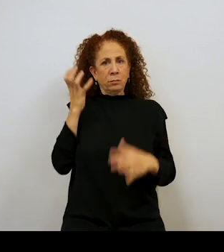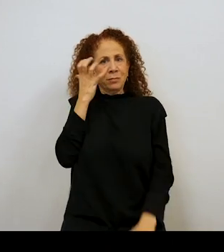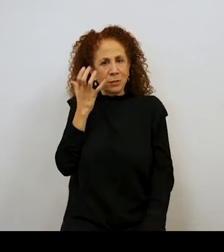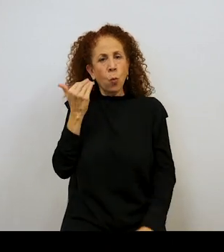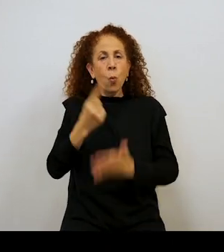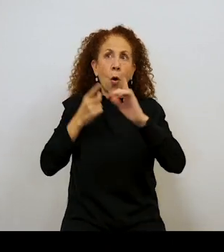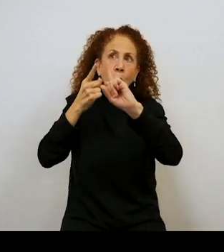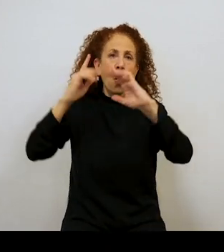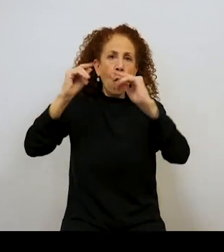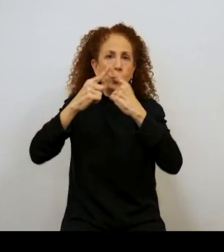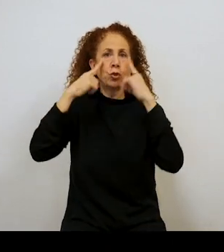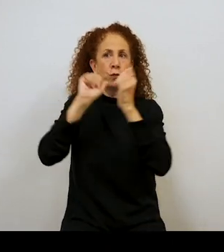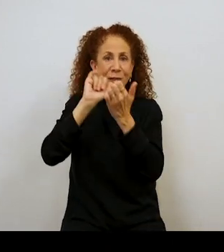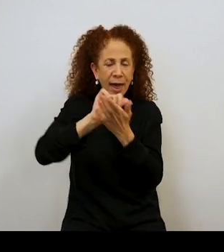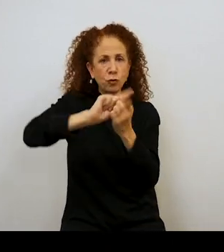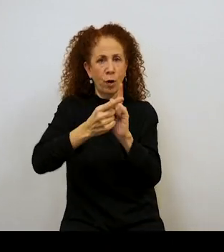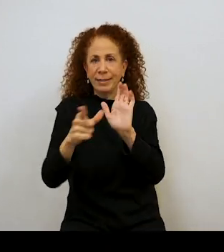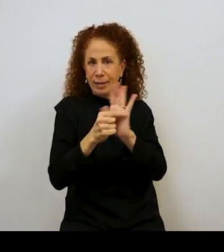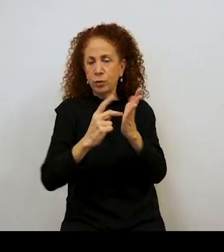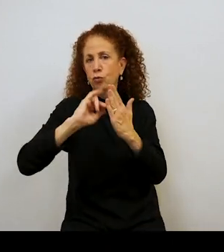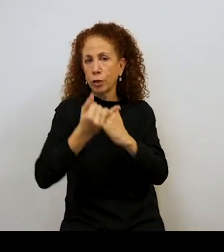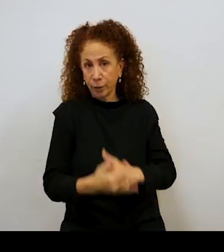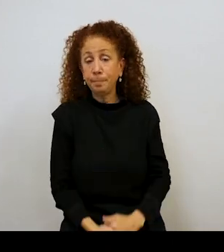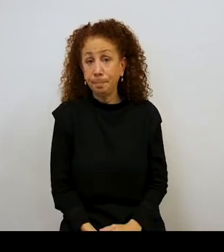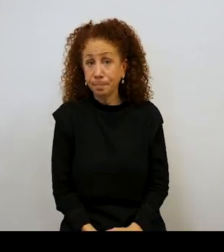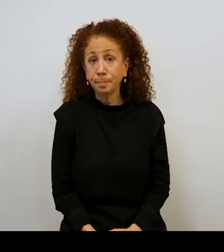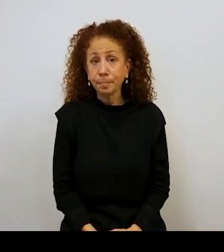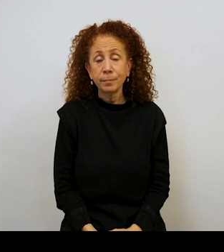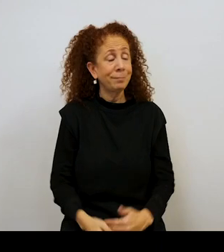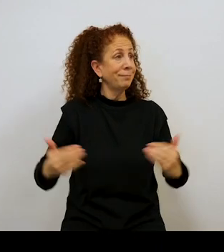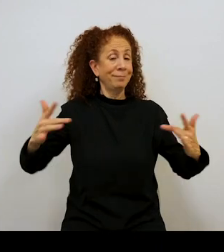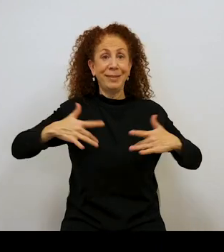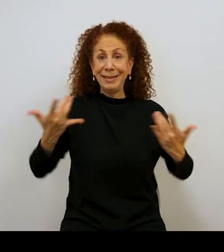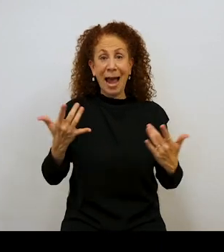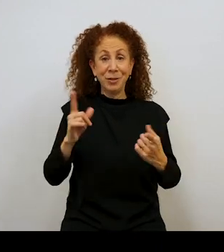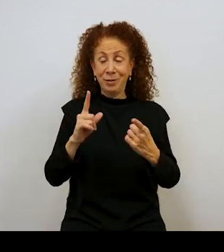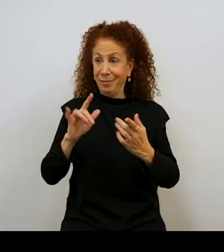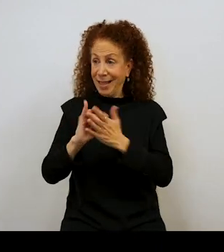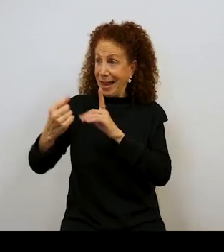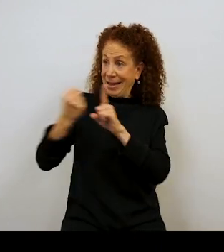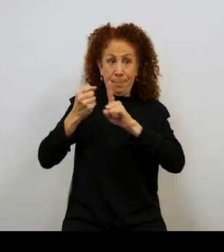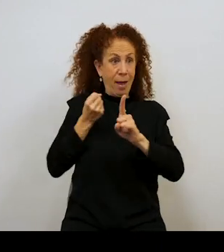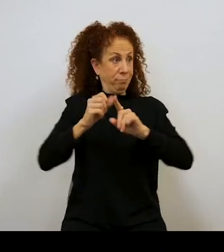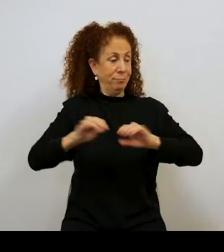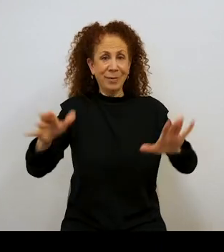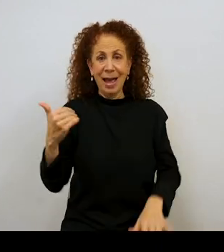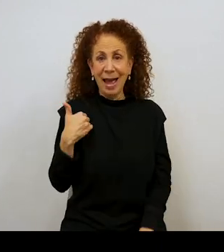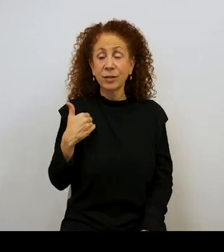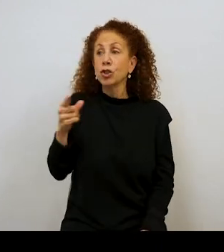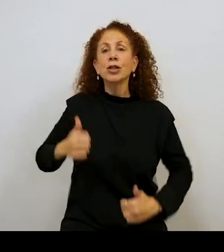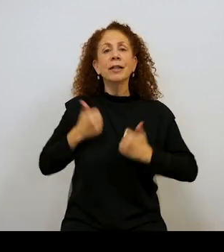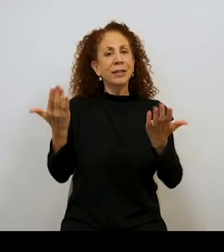what she hoped to achieve with this particular translation project. I'm just really delighted with the impact that it has had. Emily lives